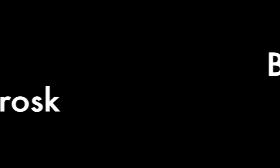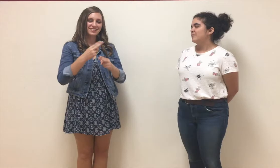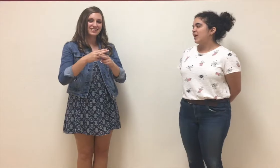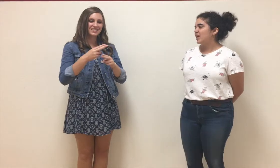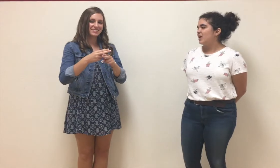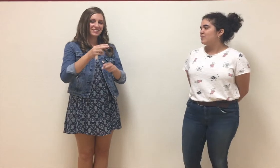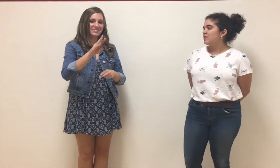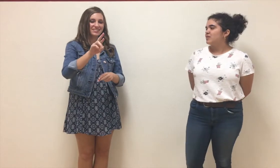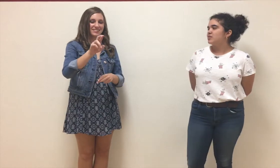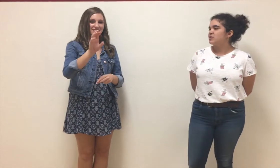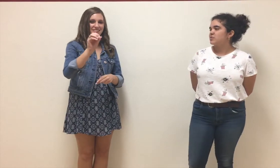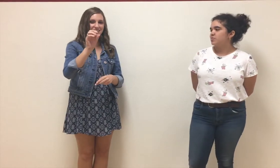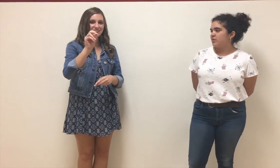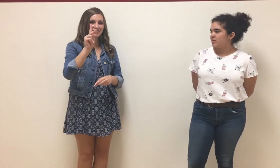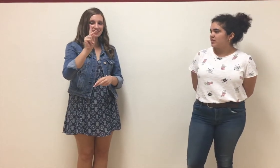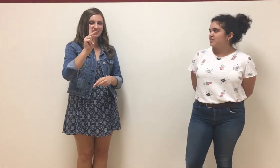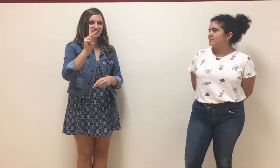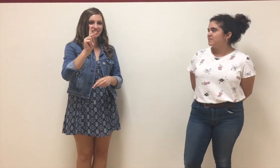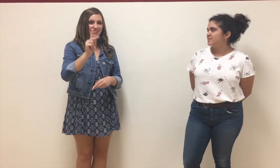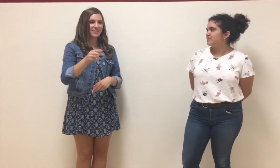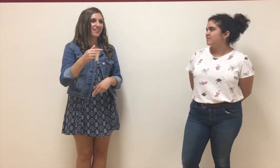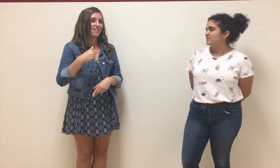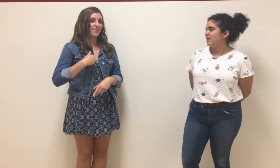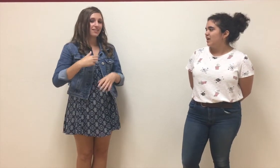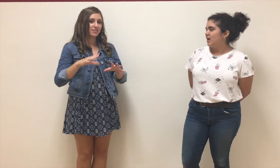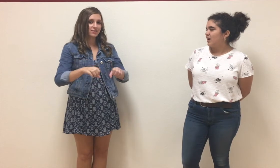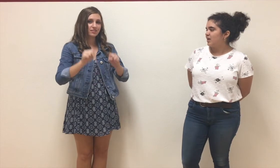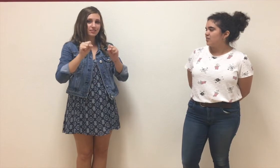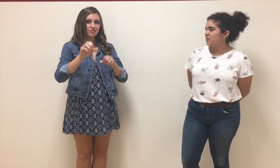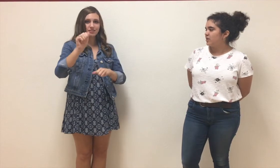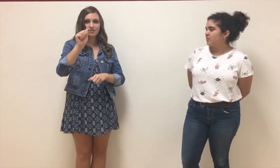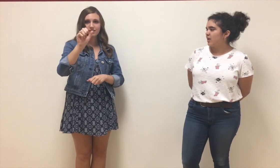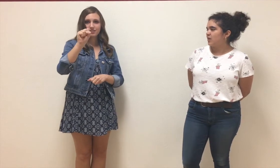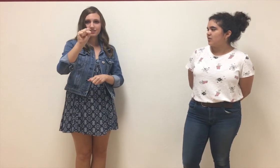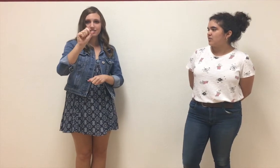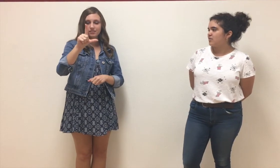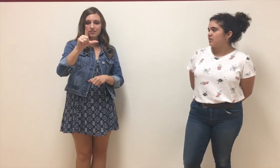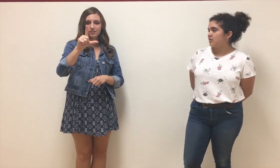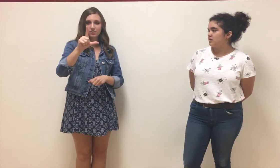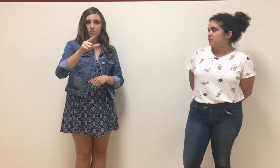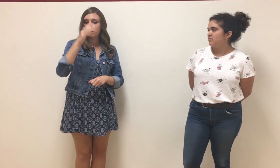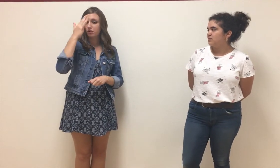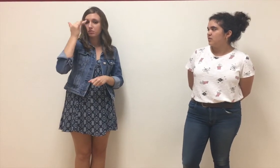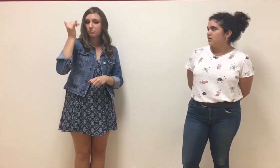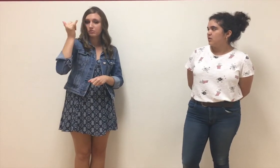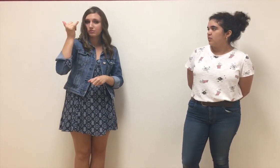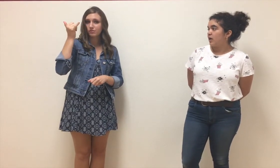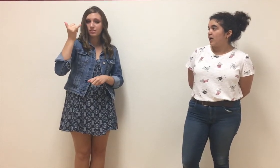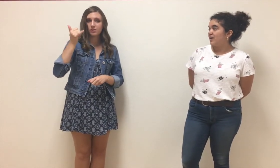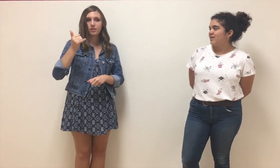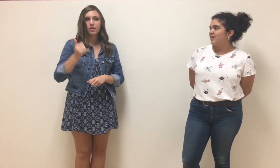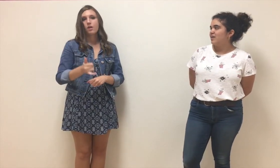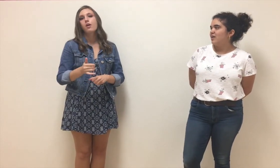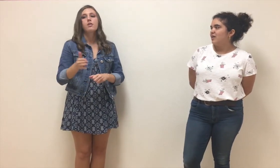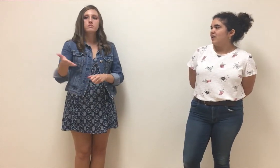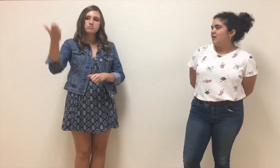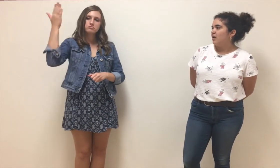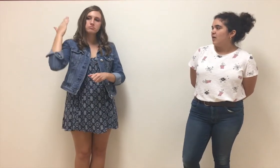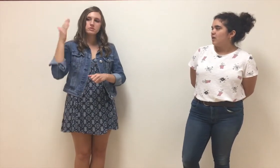My name is Brooke. I took up ASL. Why? In